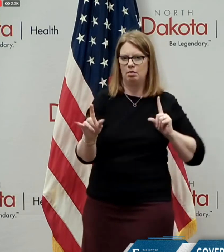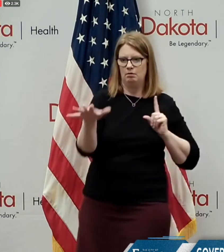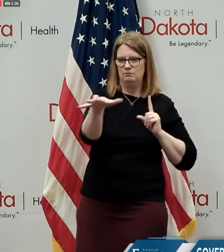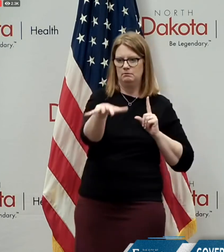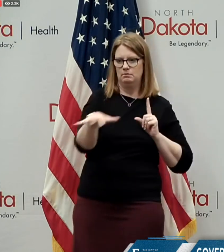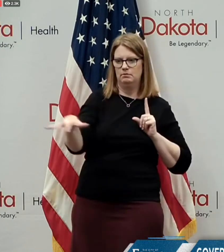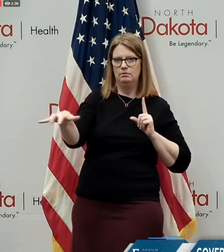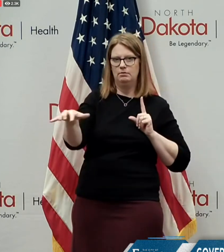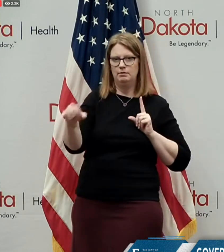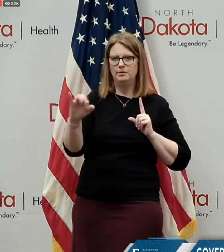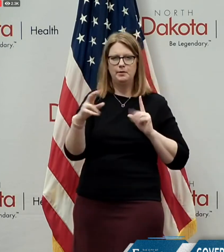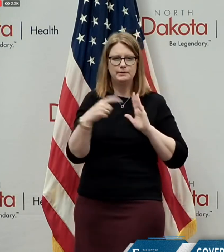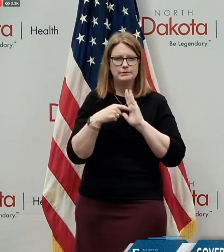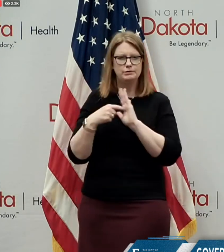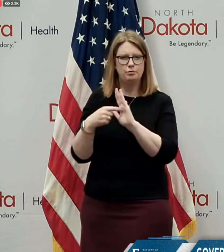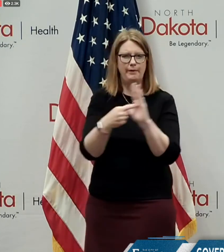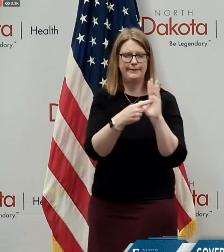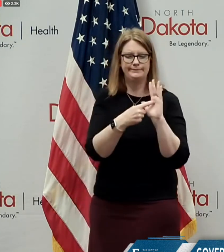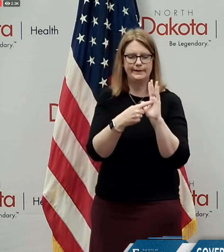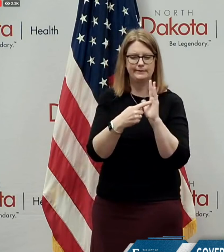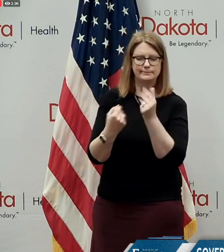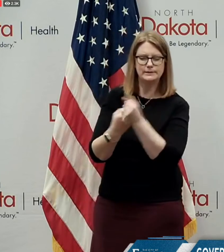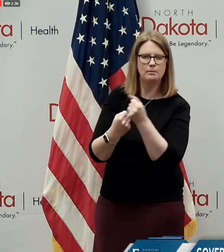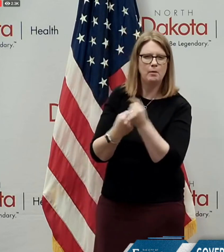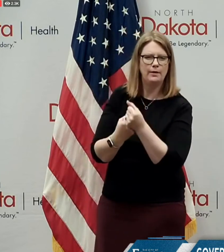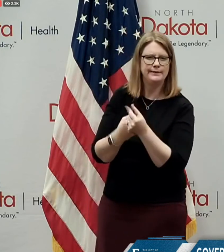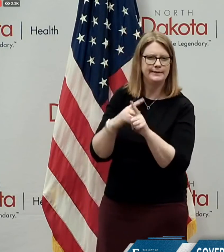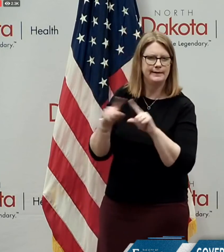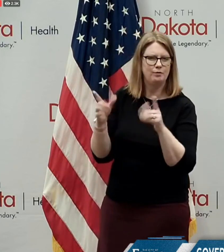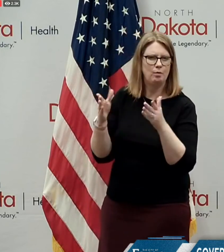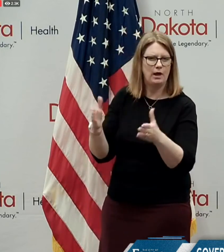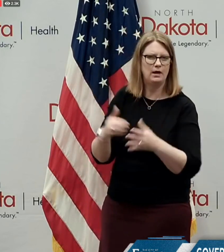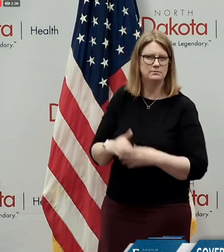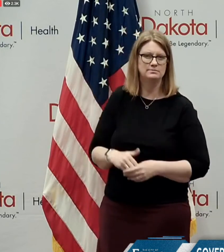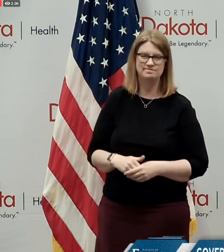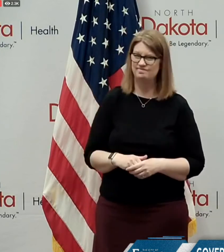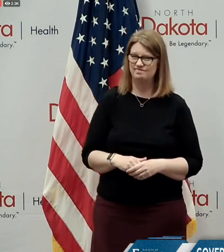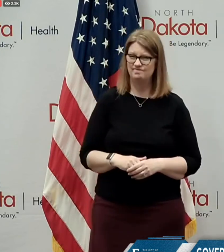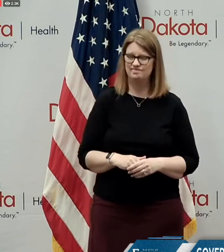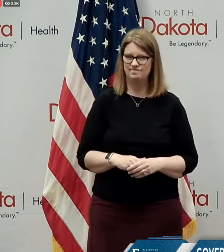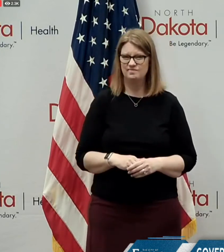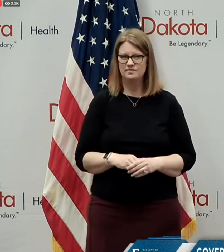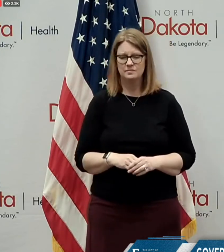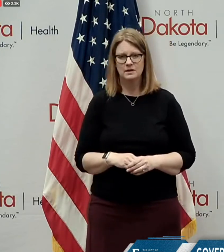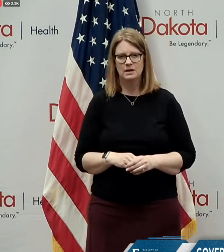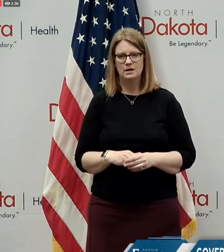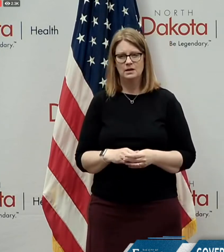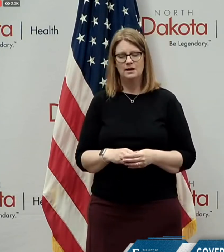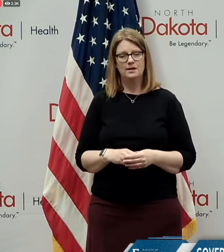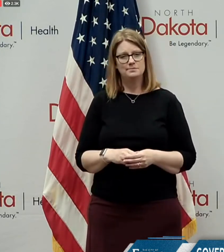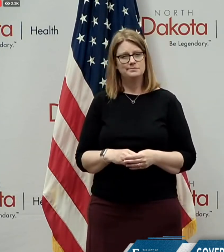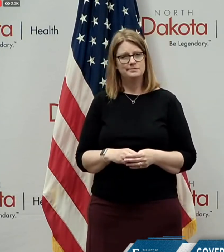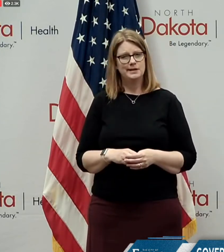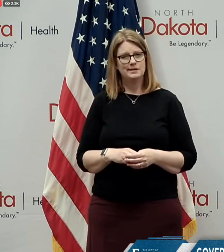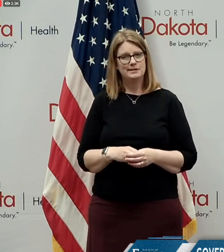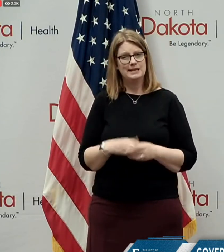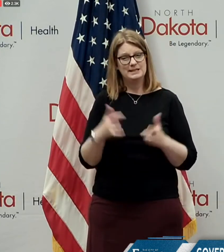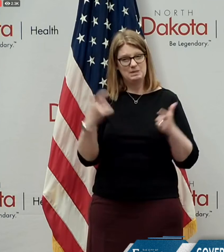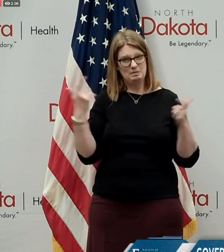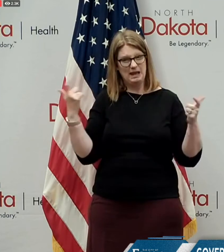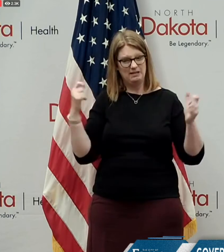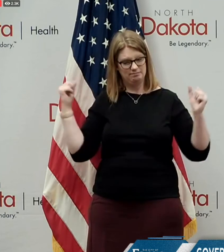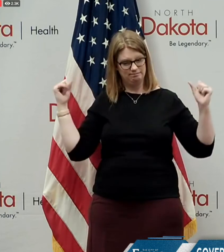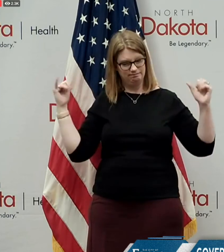some other way. Because I think there is these kinds of large gatherings is one of the things that we're